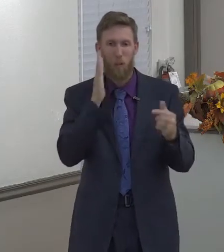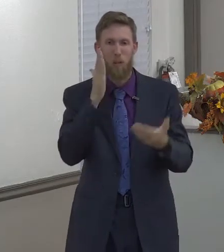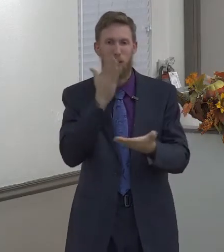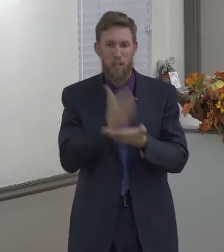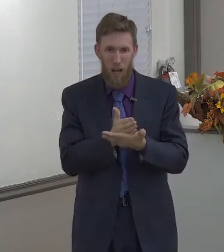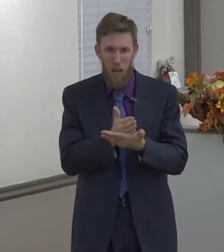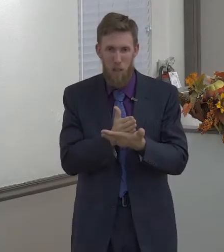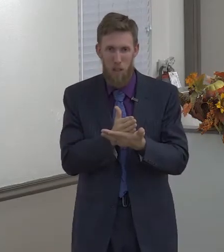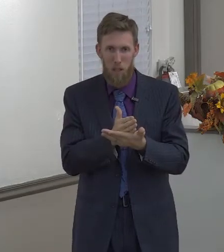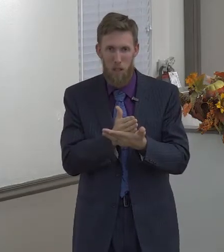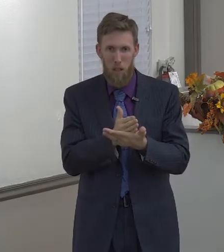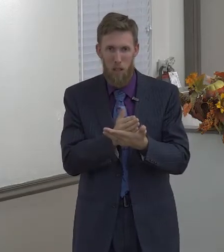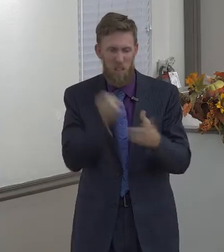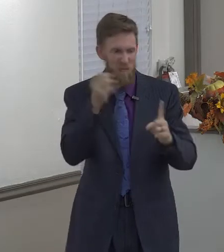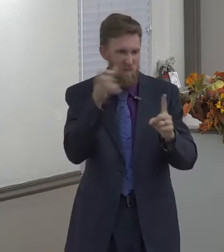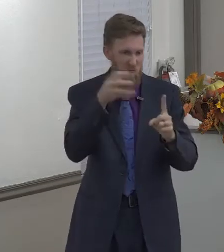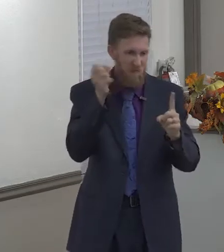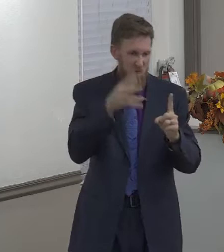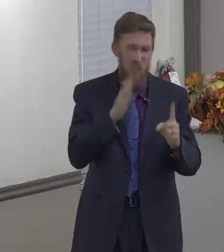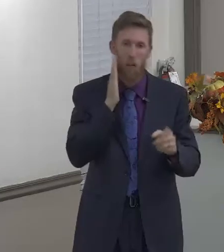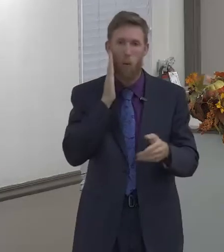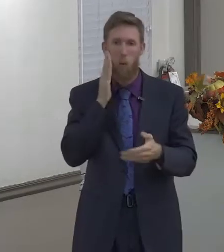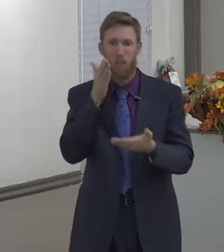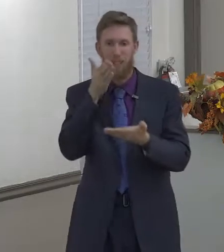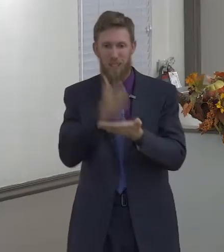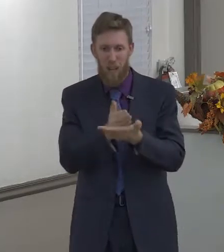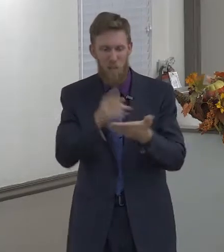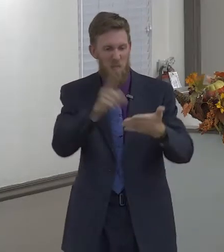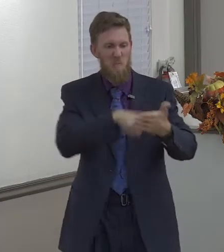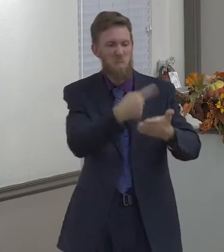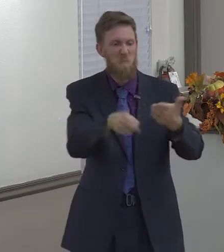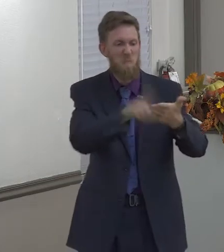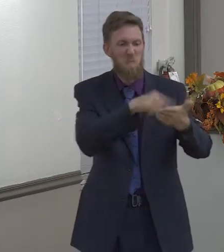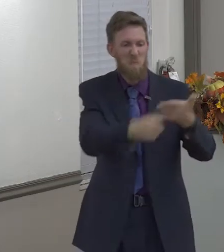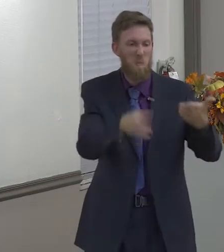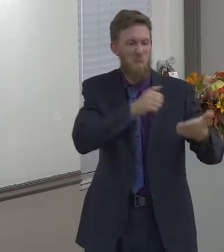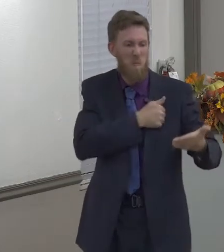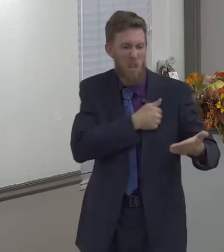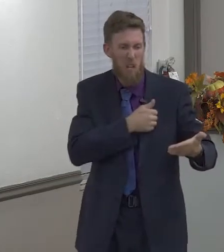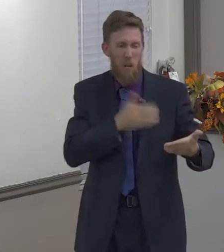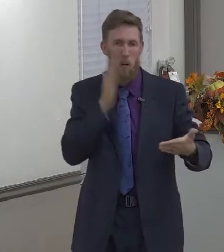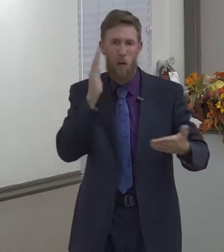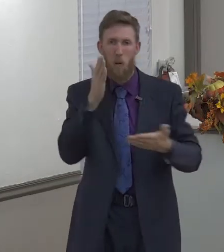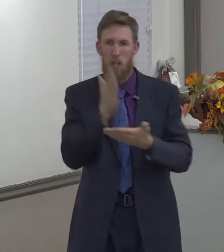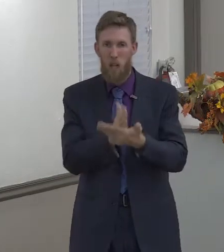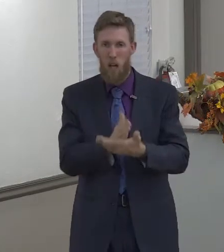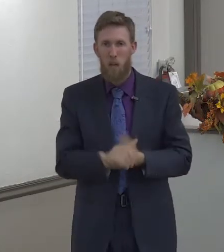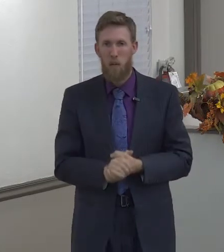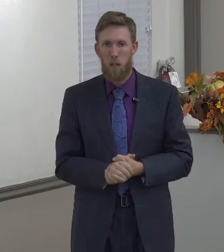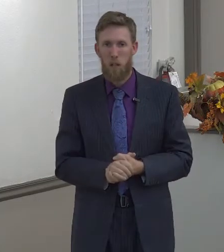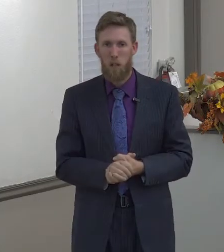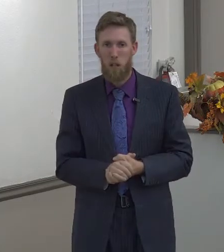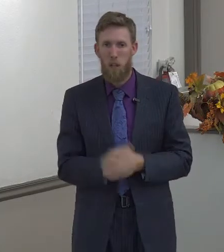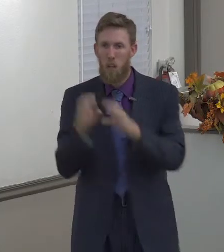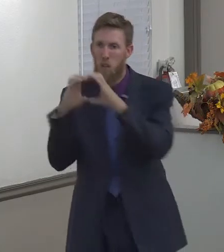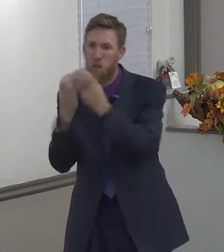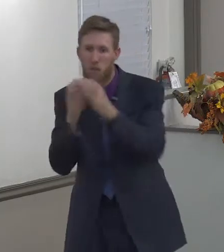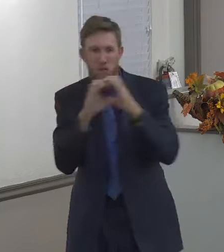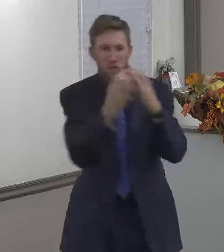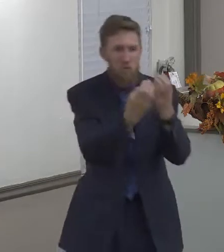The cliques would all be disbanded. If we genuinely acknowledged our need for one